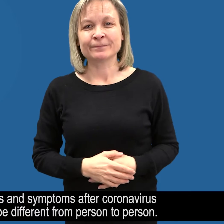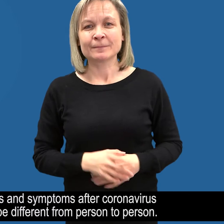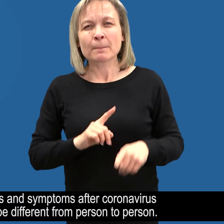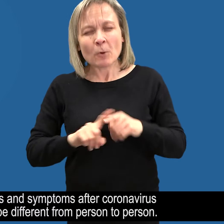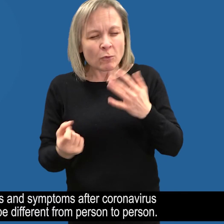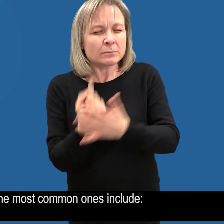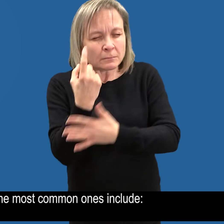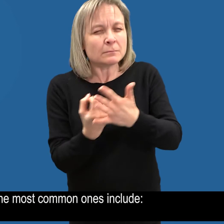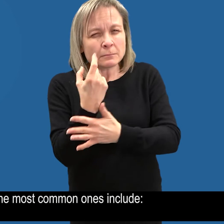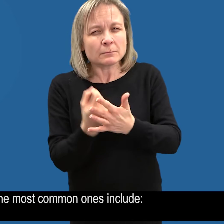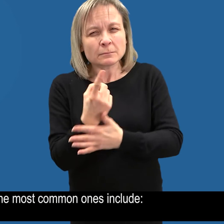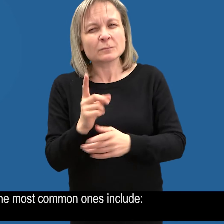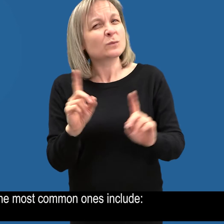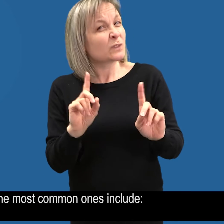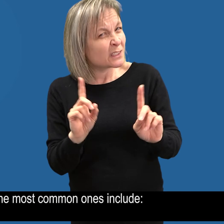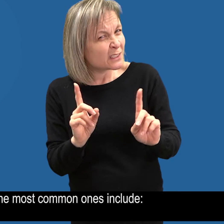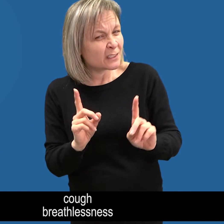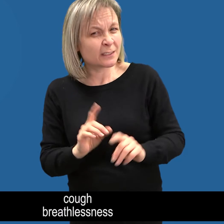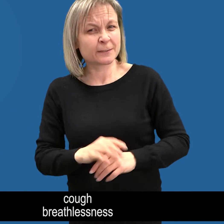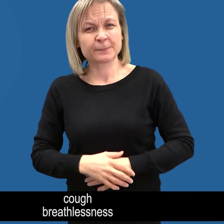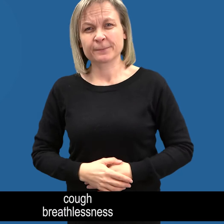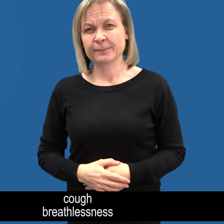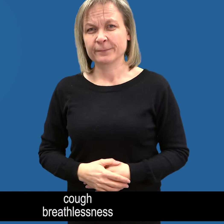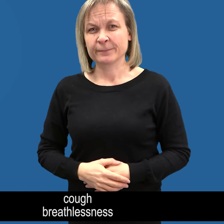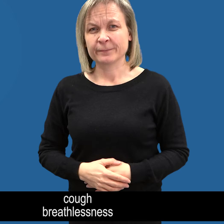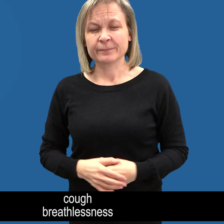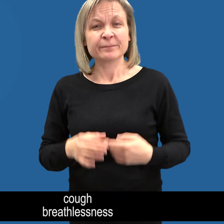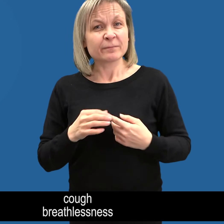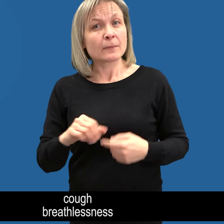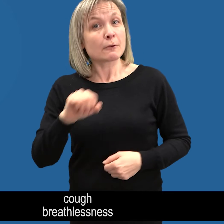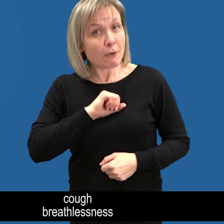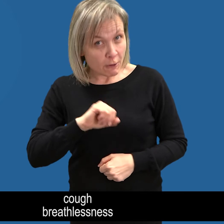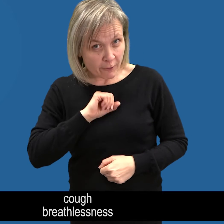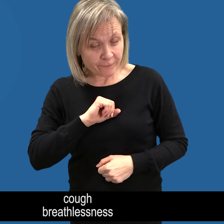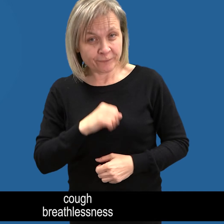The most common ones include cough, breathlessness,